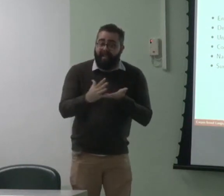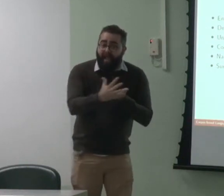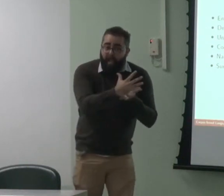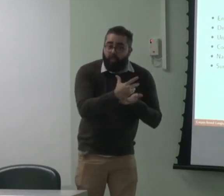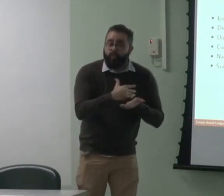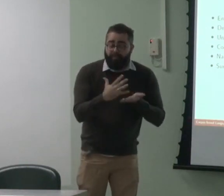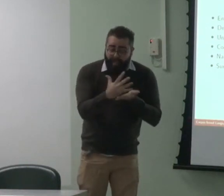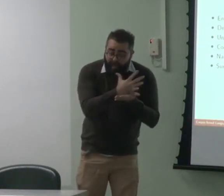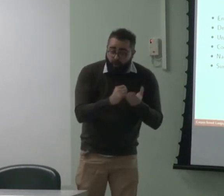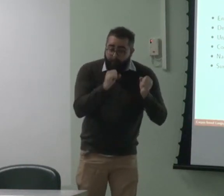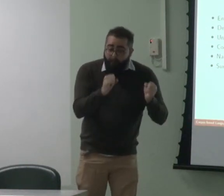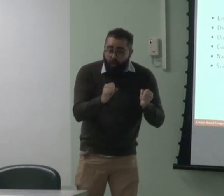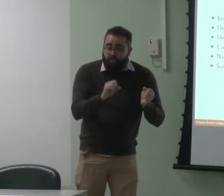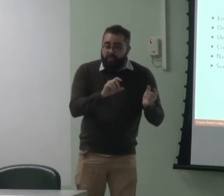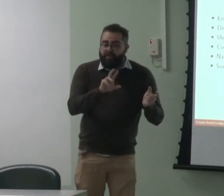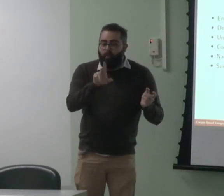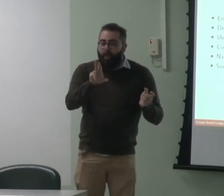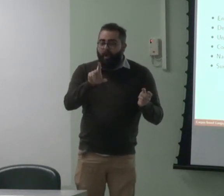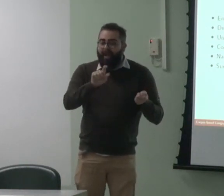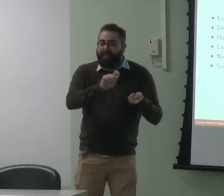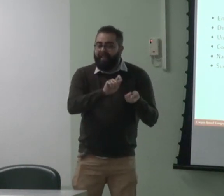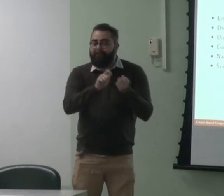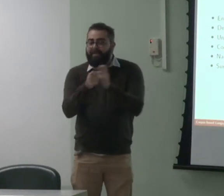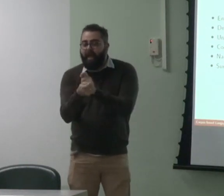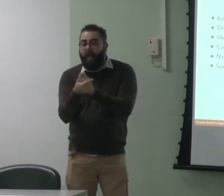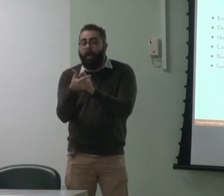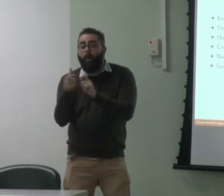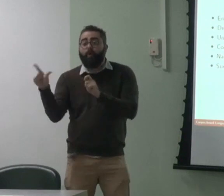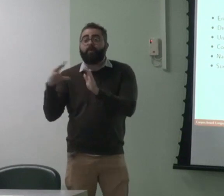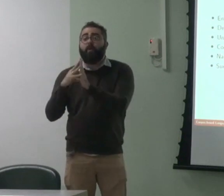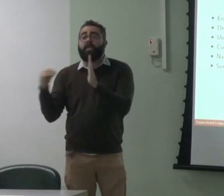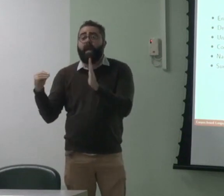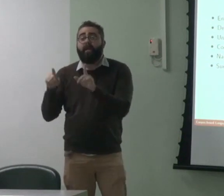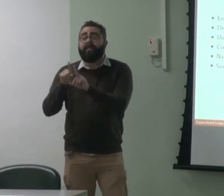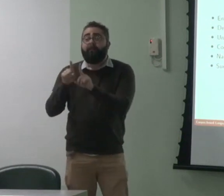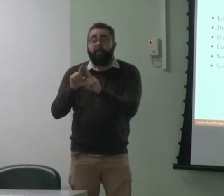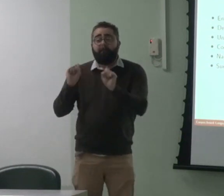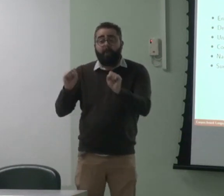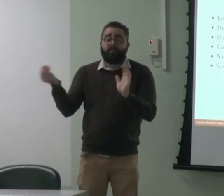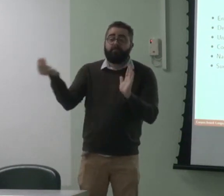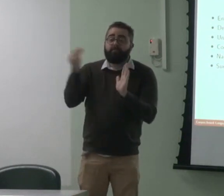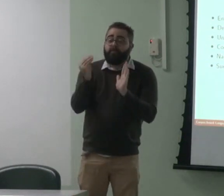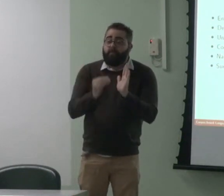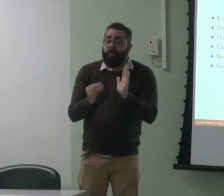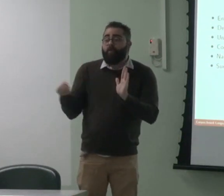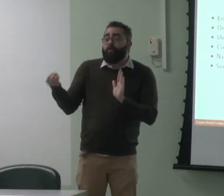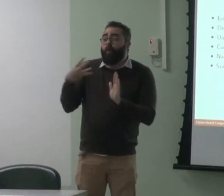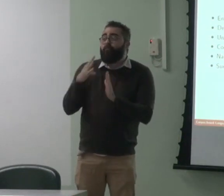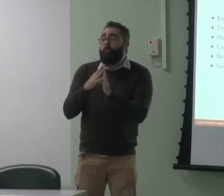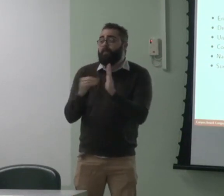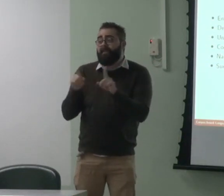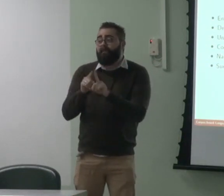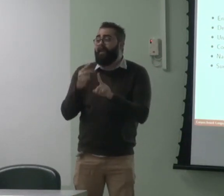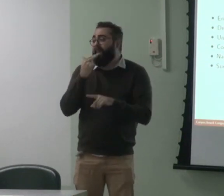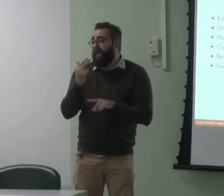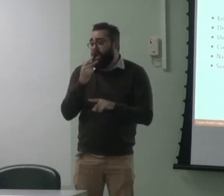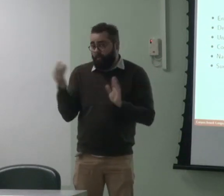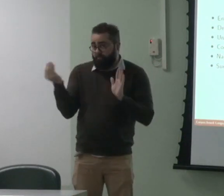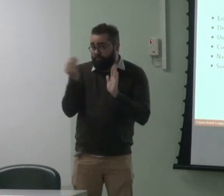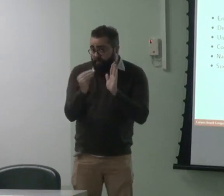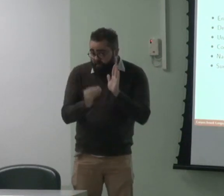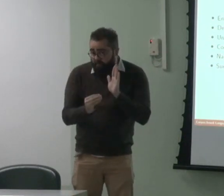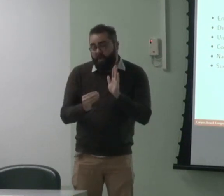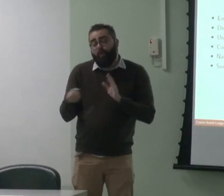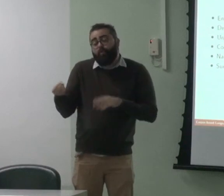back. So they actually have all the languages that we have in UD, they have in this alternative annotation